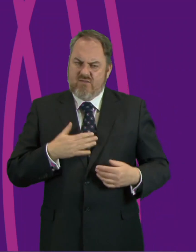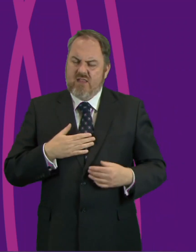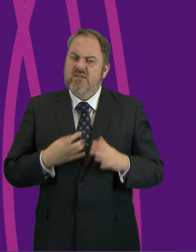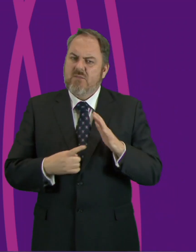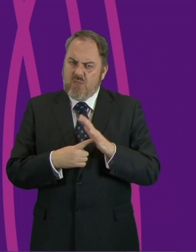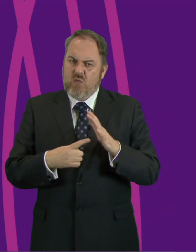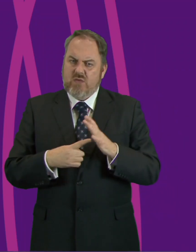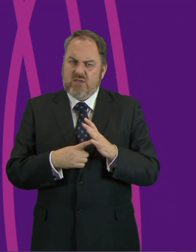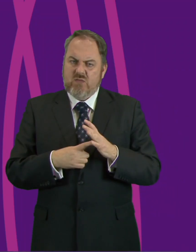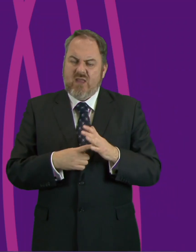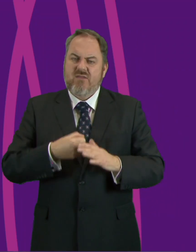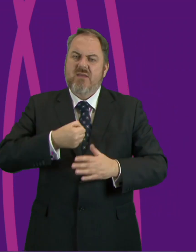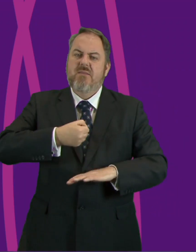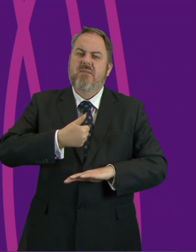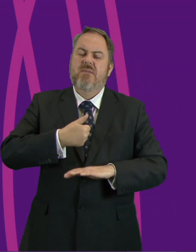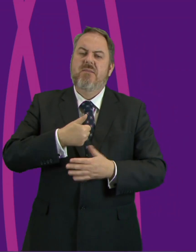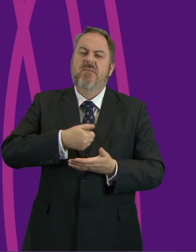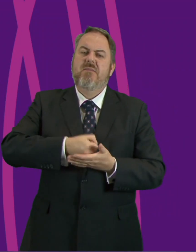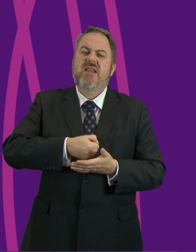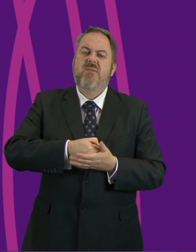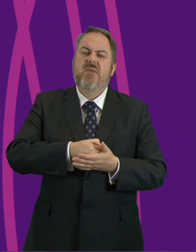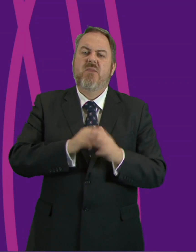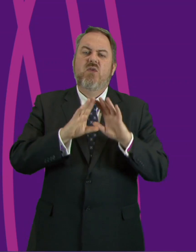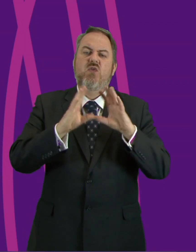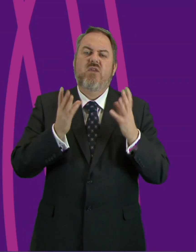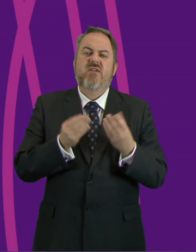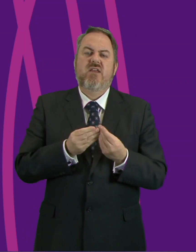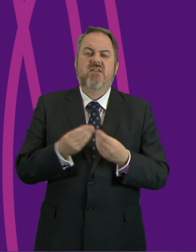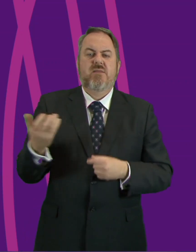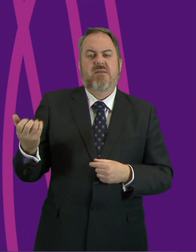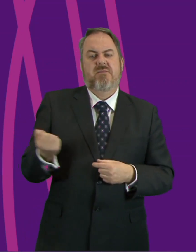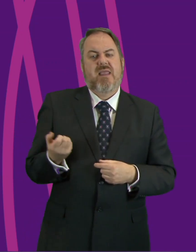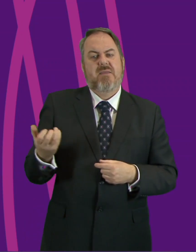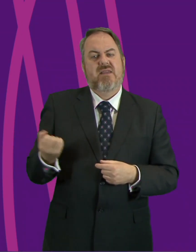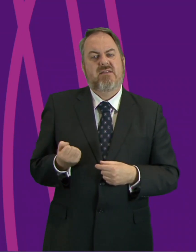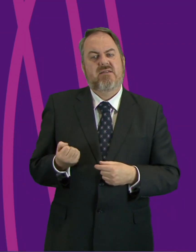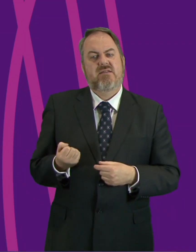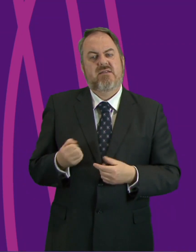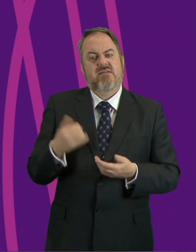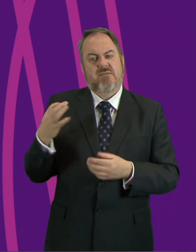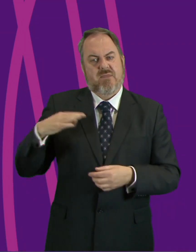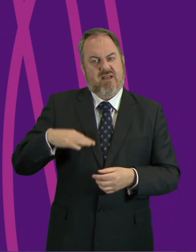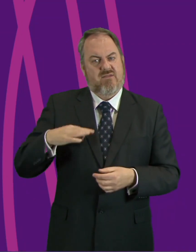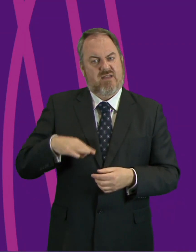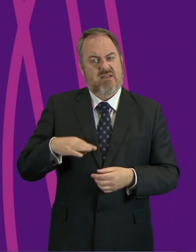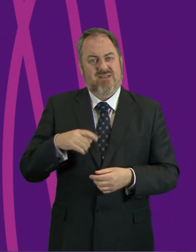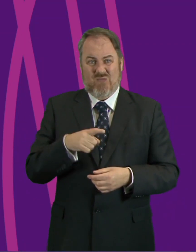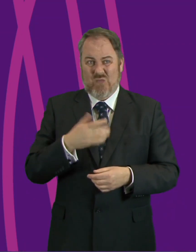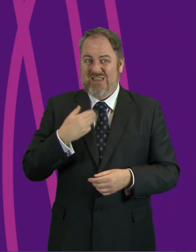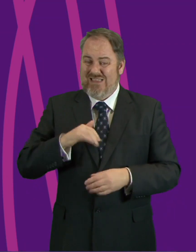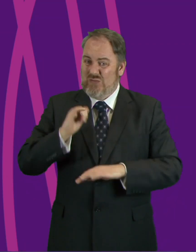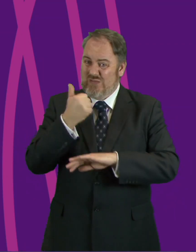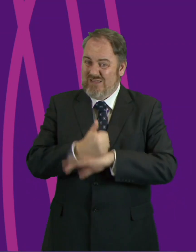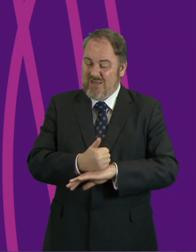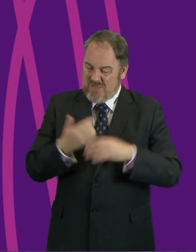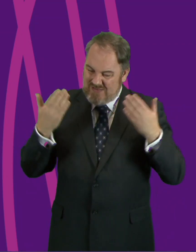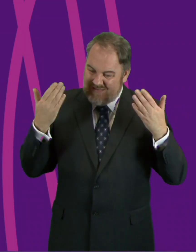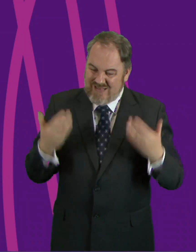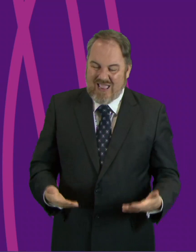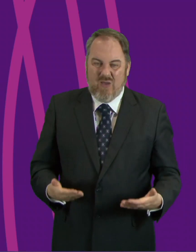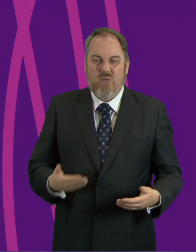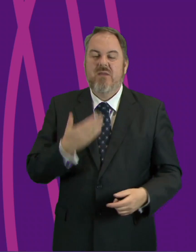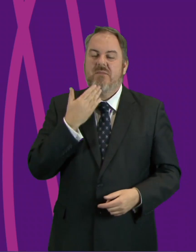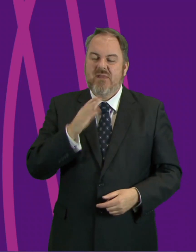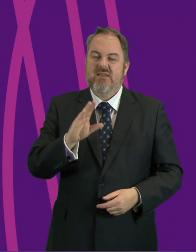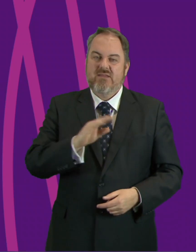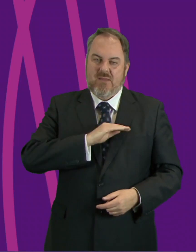as a daily pay supplement of £29 for health and social care workers. I think these measures are needed now, and I would appreciate an update